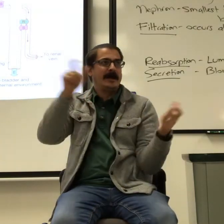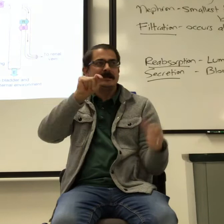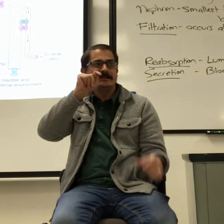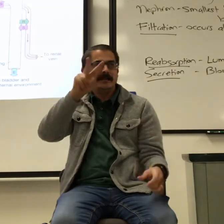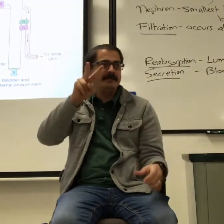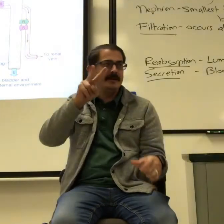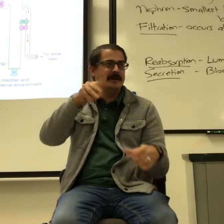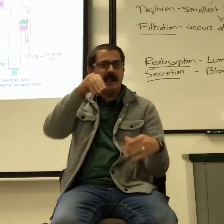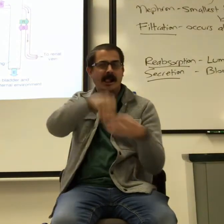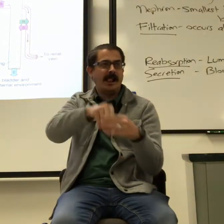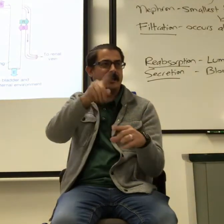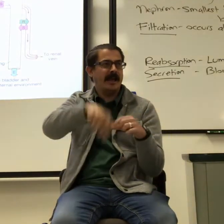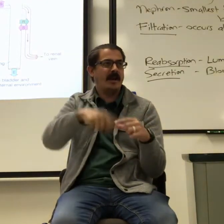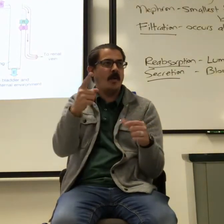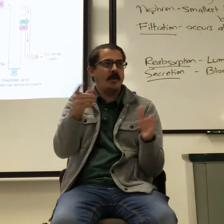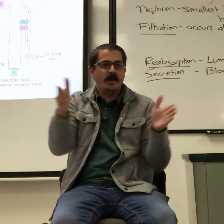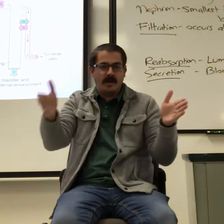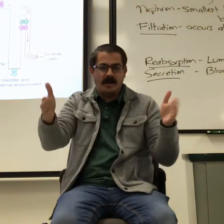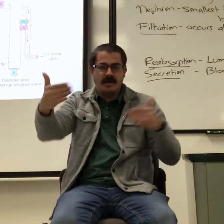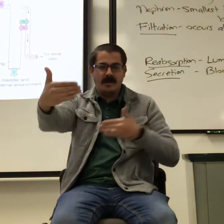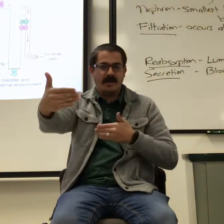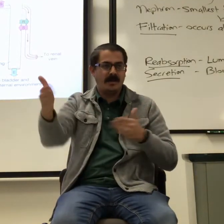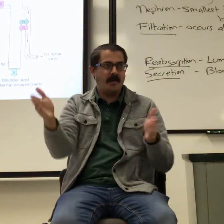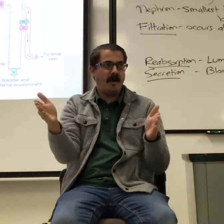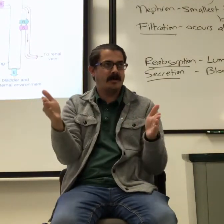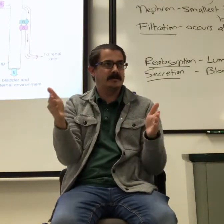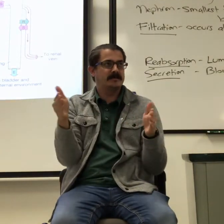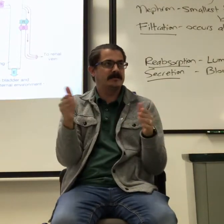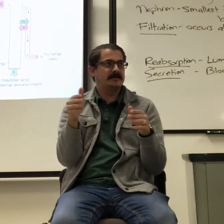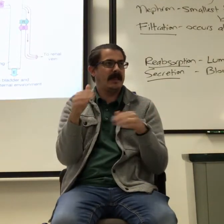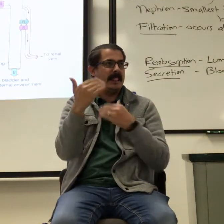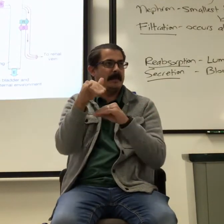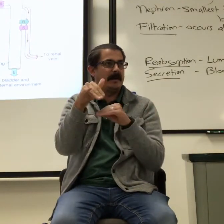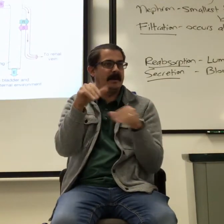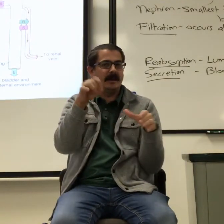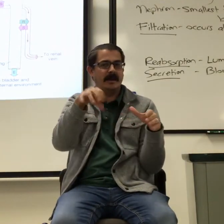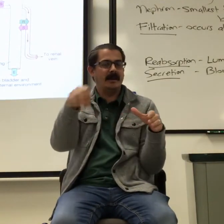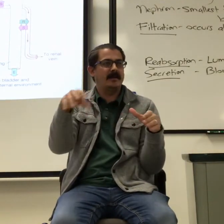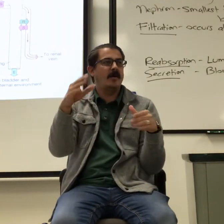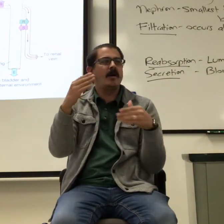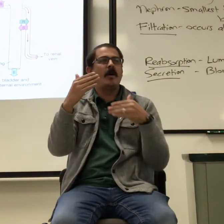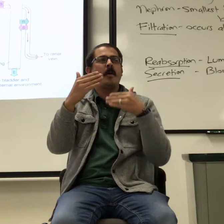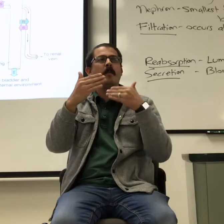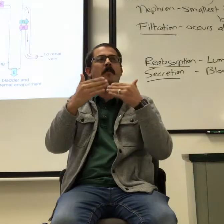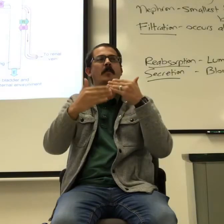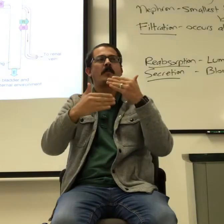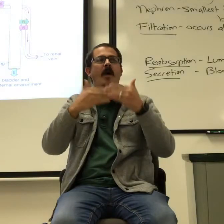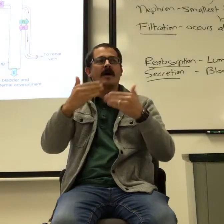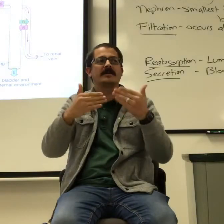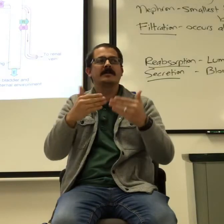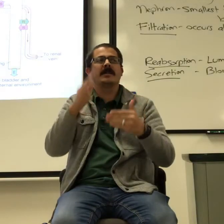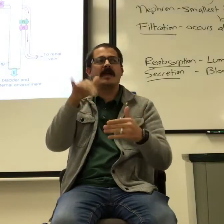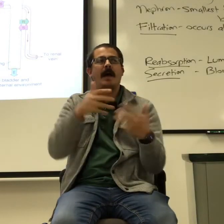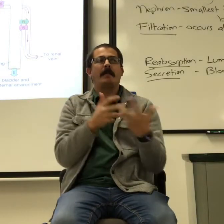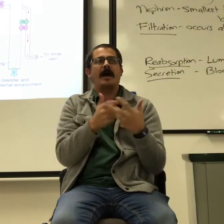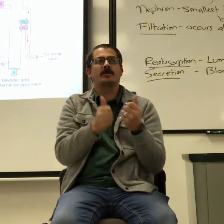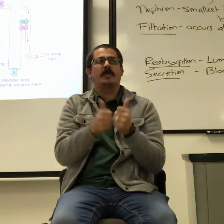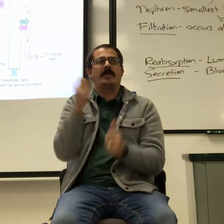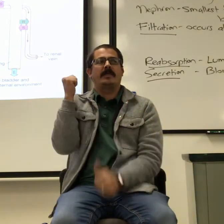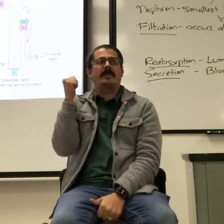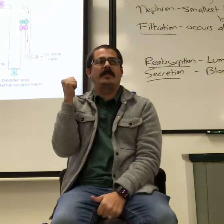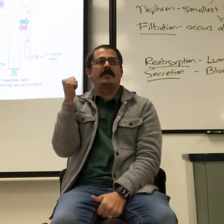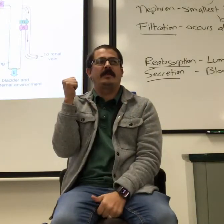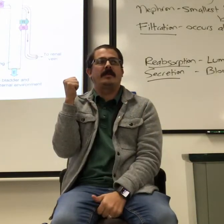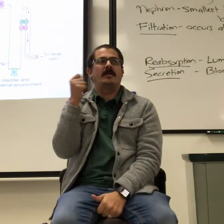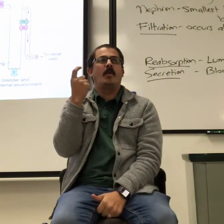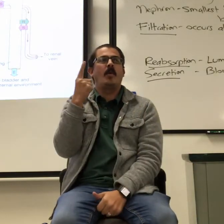in there. I can only fit what's in the box. So what process does that match up with, where you